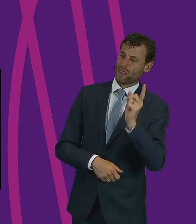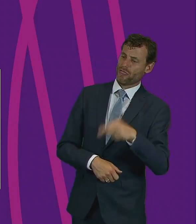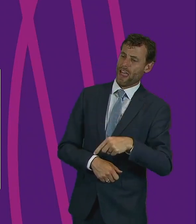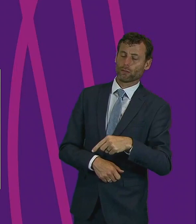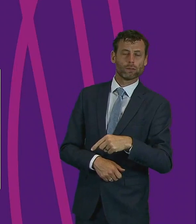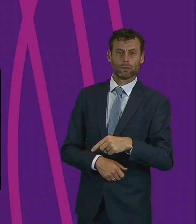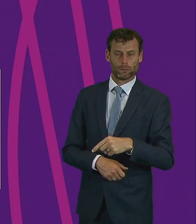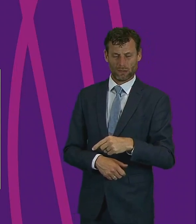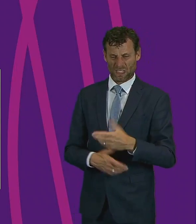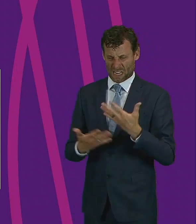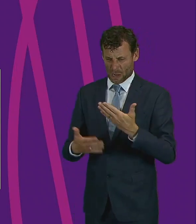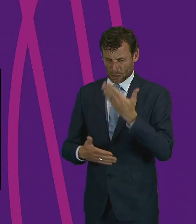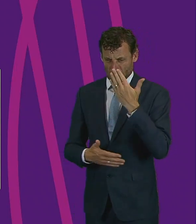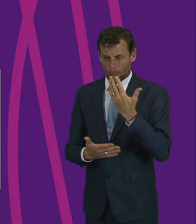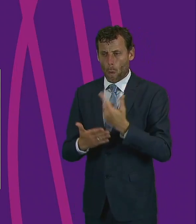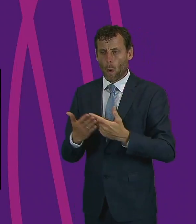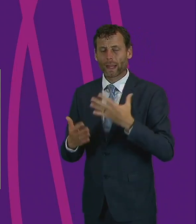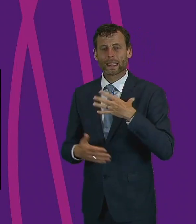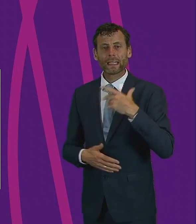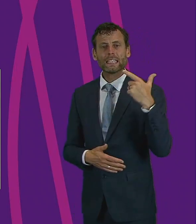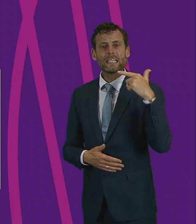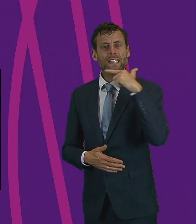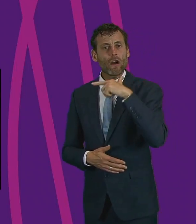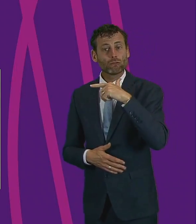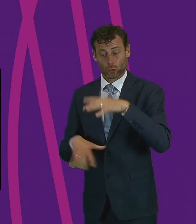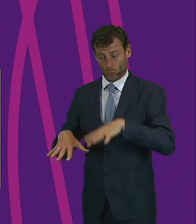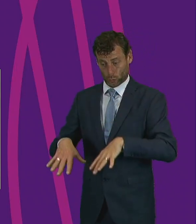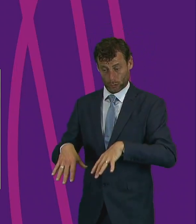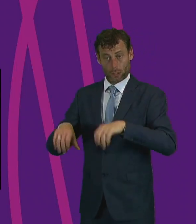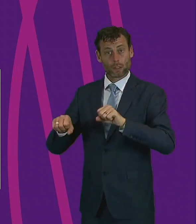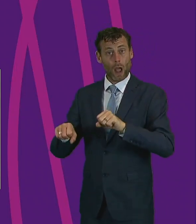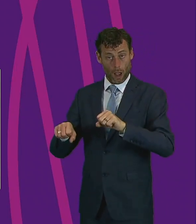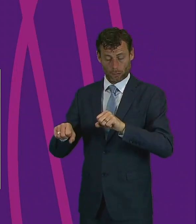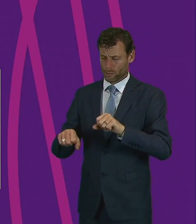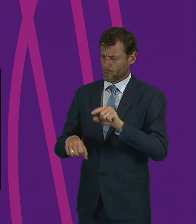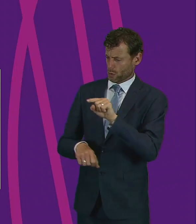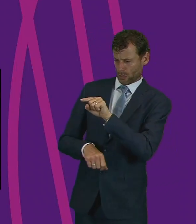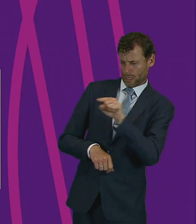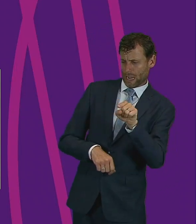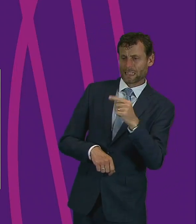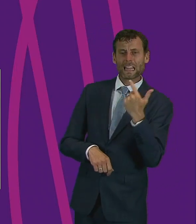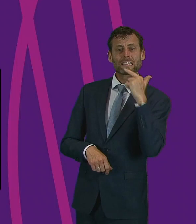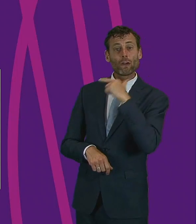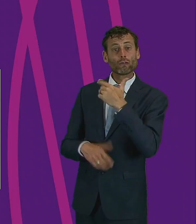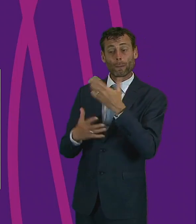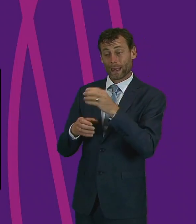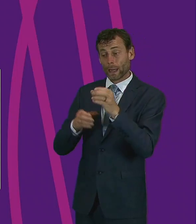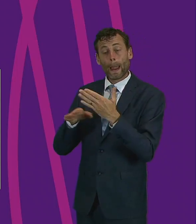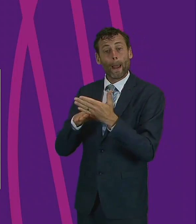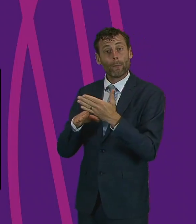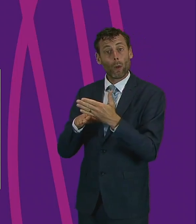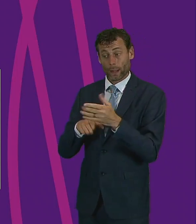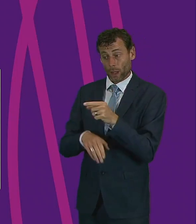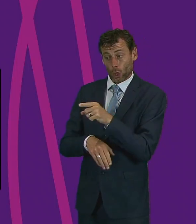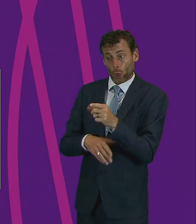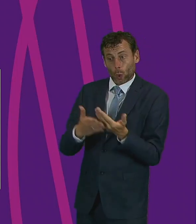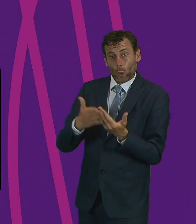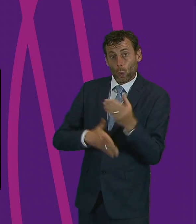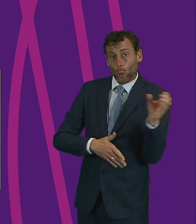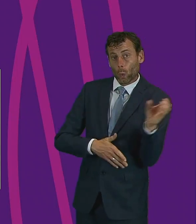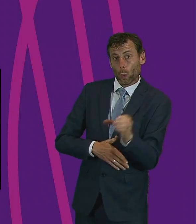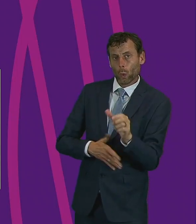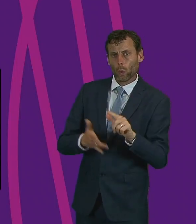beginning, and it is still unclear whether the ones that have been hired so far come from outside the NHS.